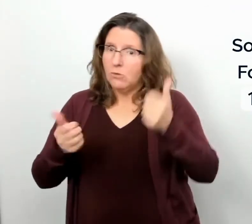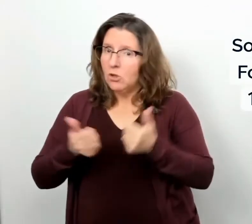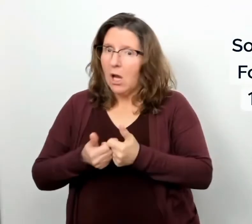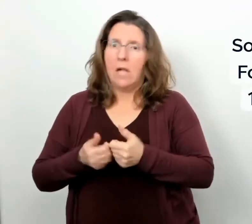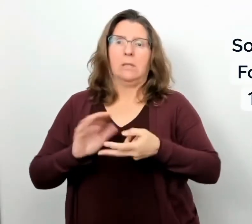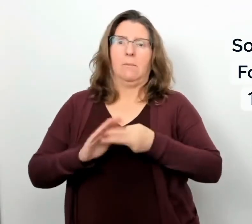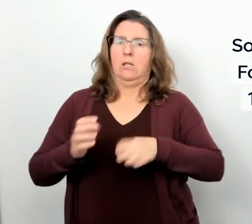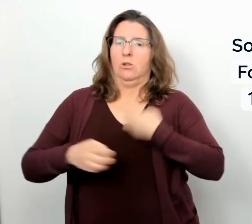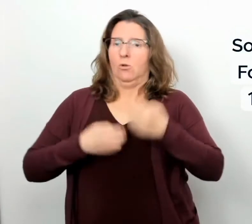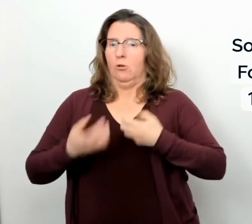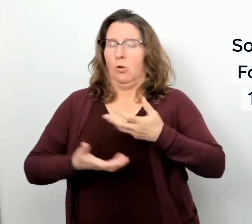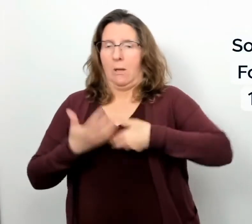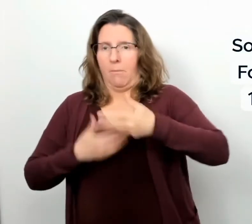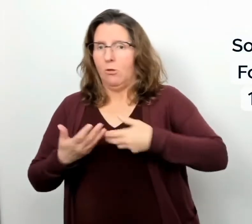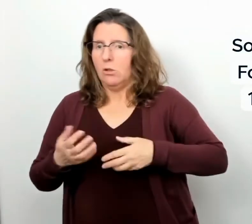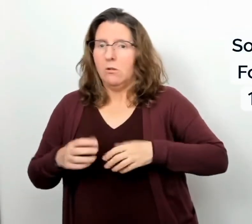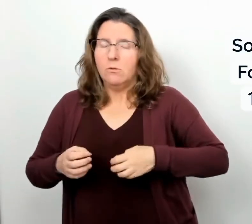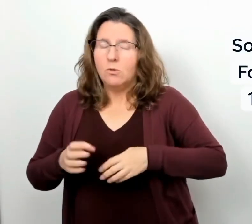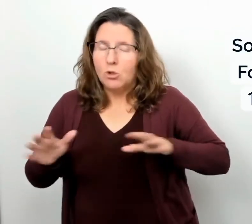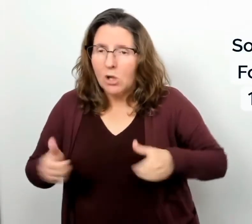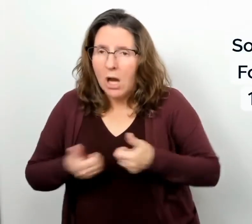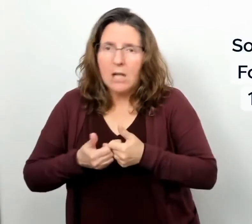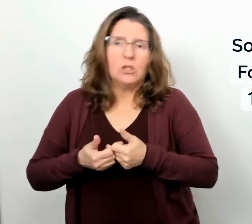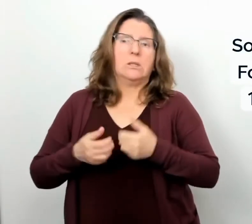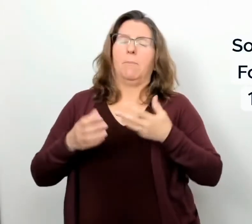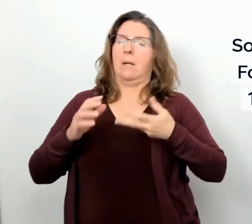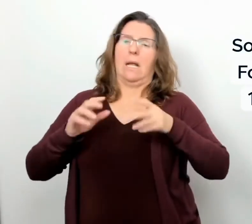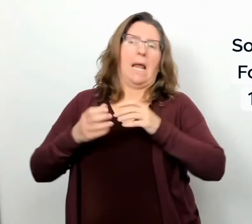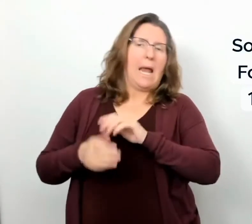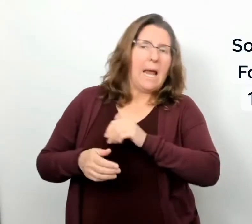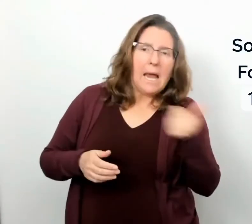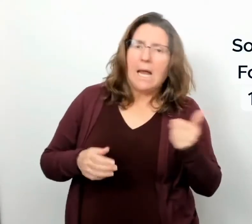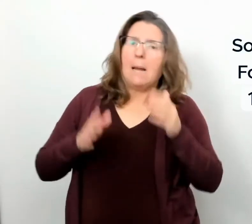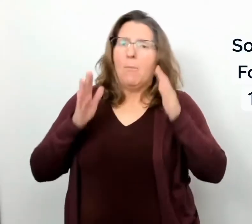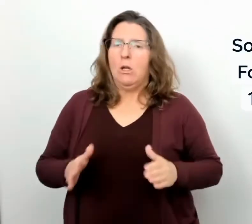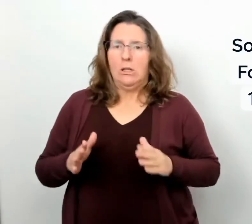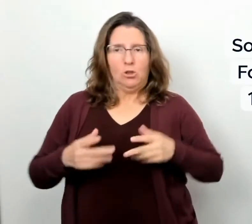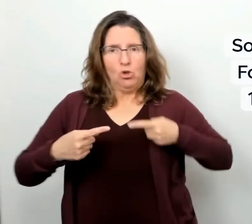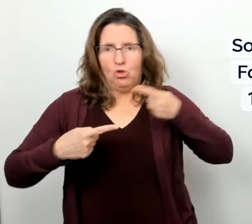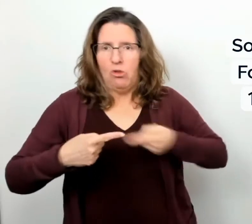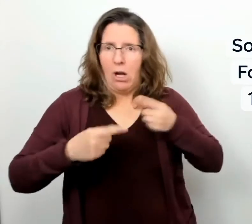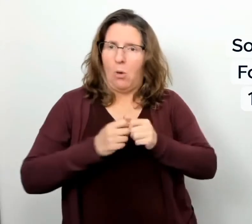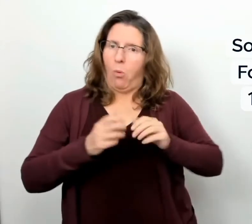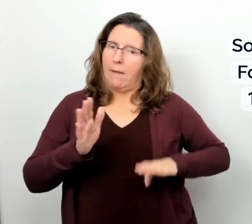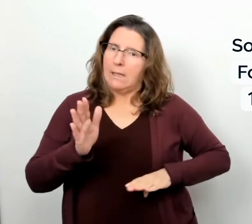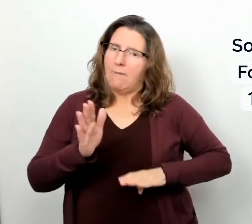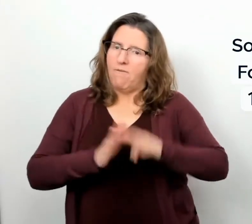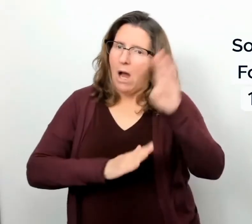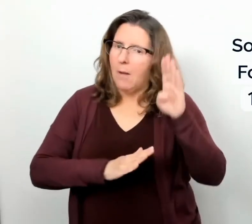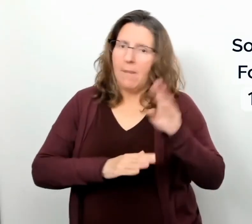intellectual, emotional, or whatever the student's challenges in their non-typical development. We will fail them if we